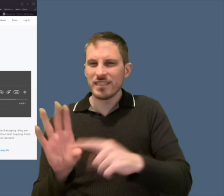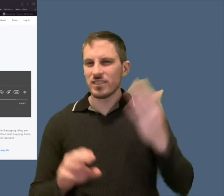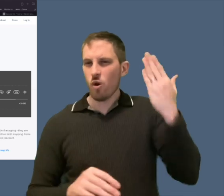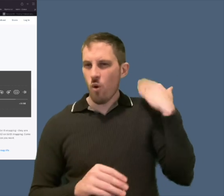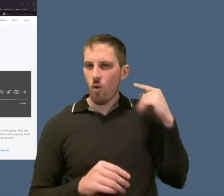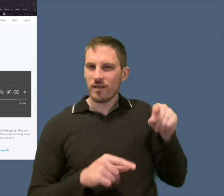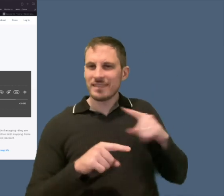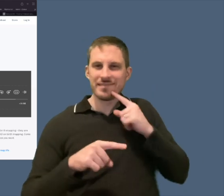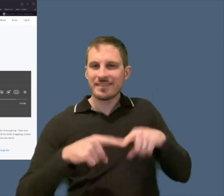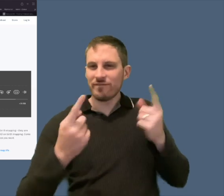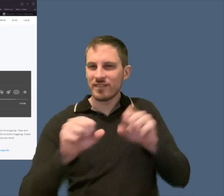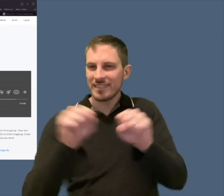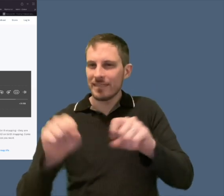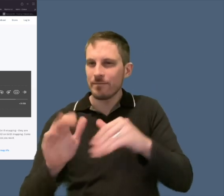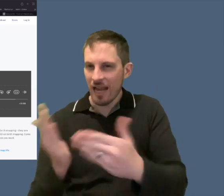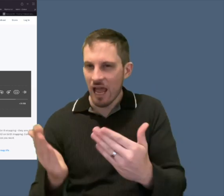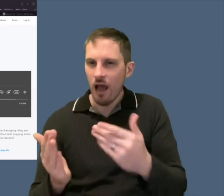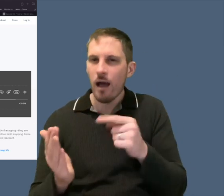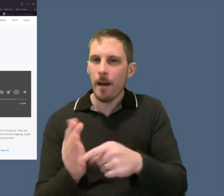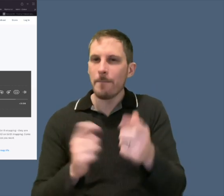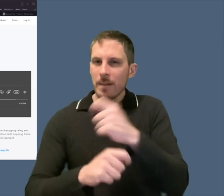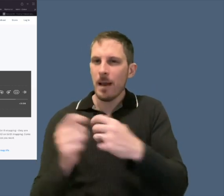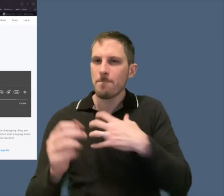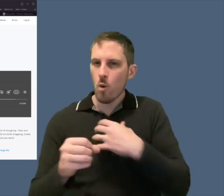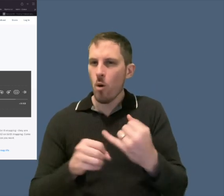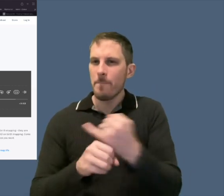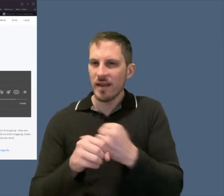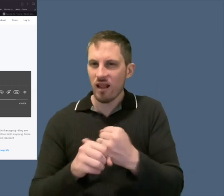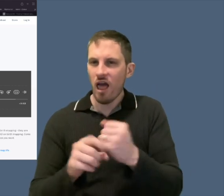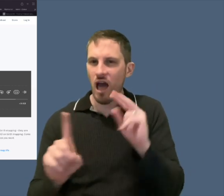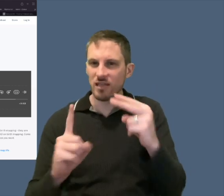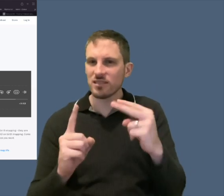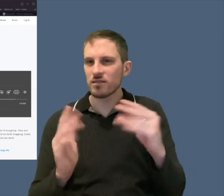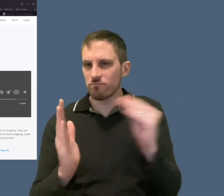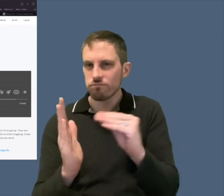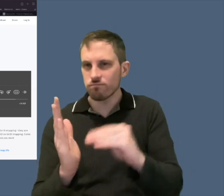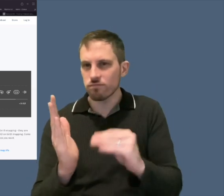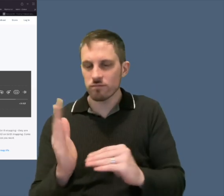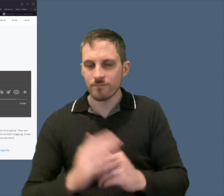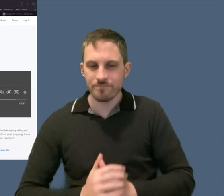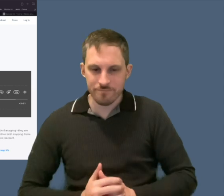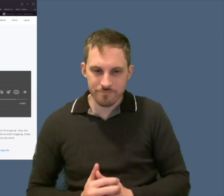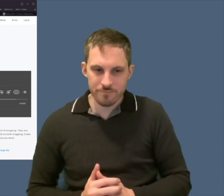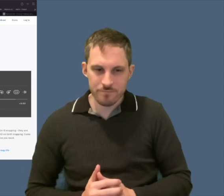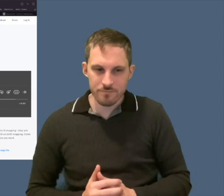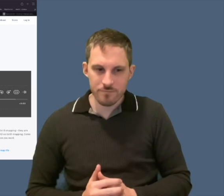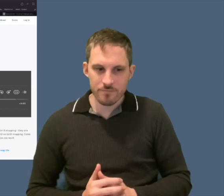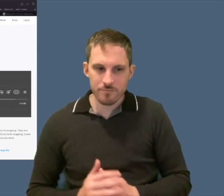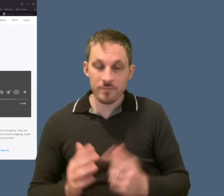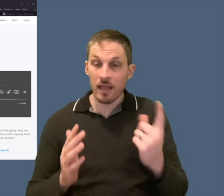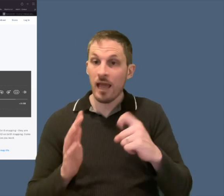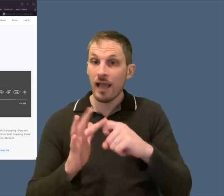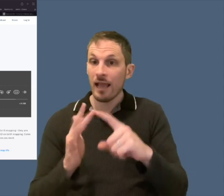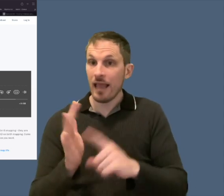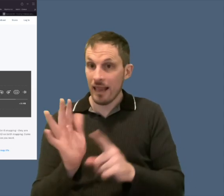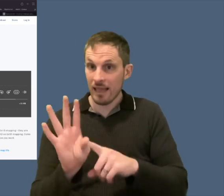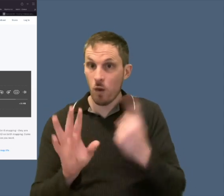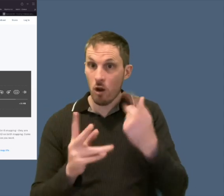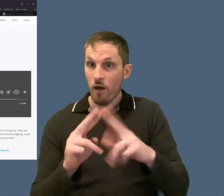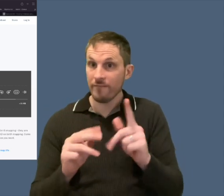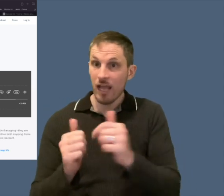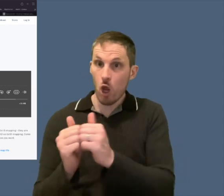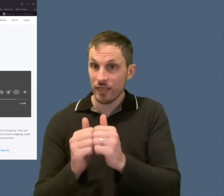to what we've got now. It's been increasingly medicalised since then. And Sheila Kitzinger was one of their colleagues, and